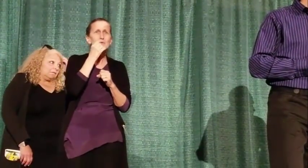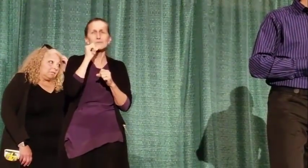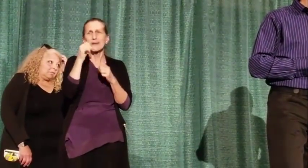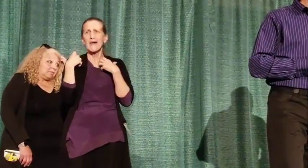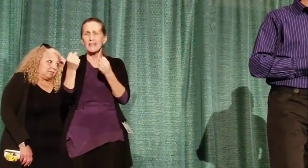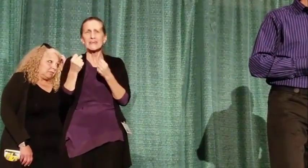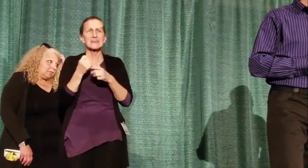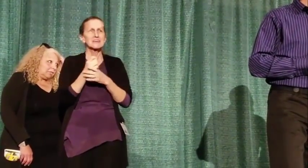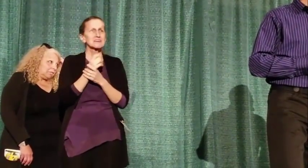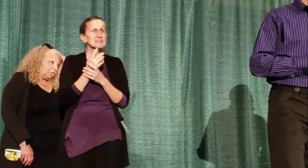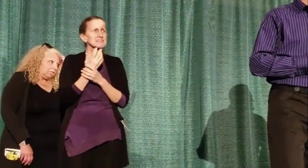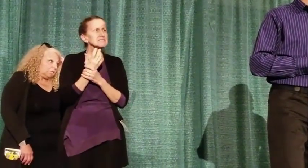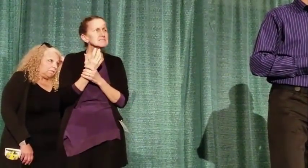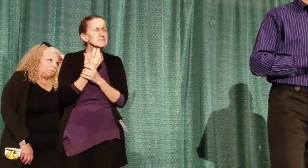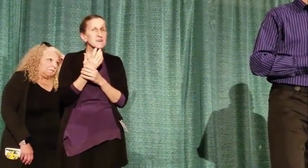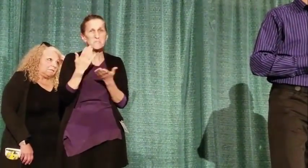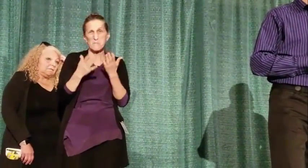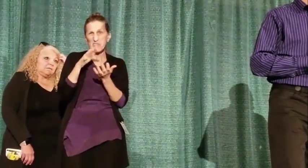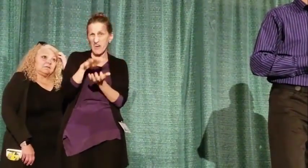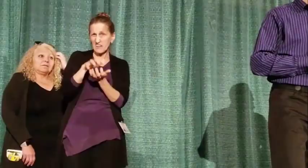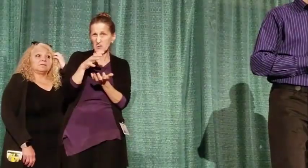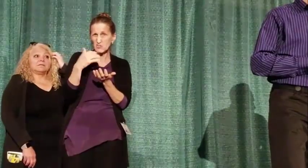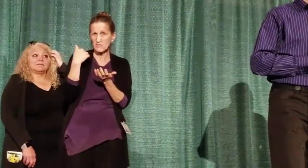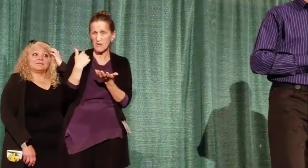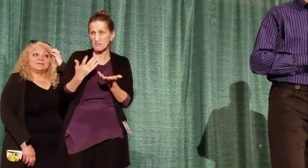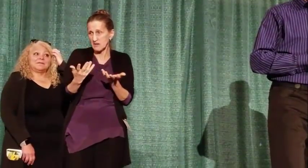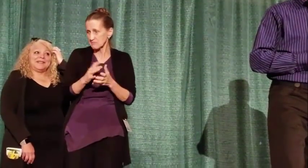foods. Must be the alligators causing all those strokes.